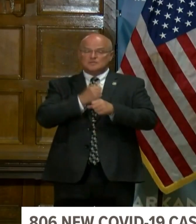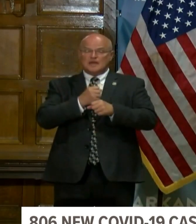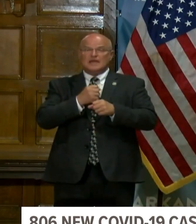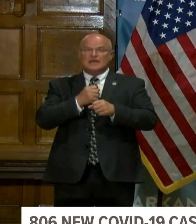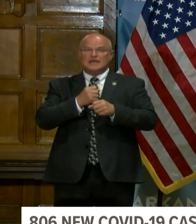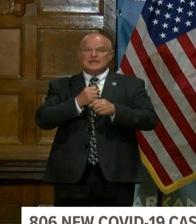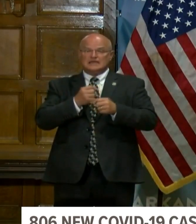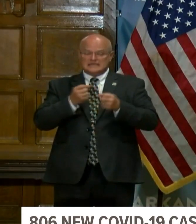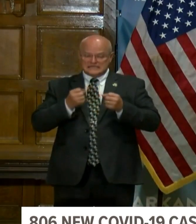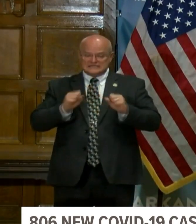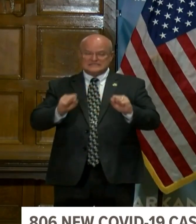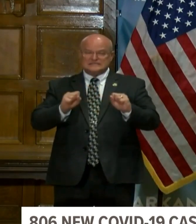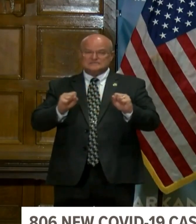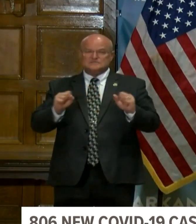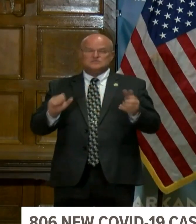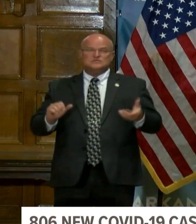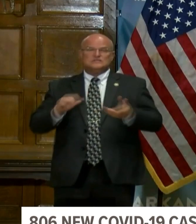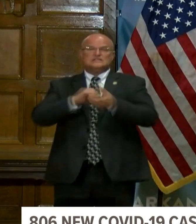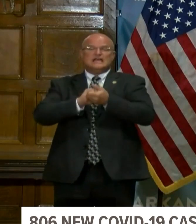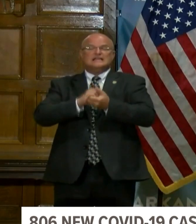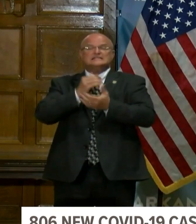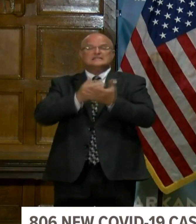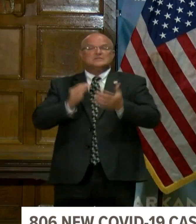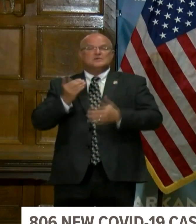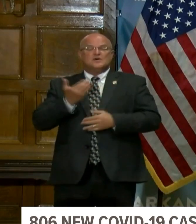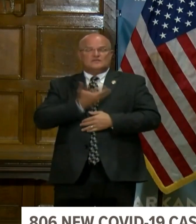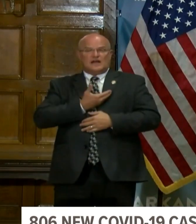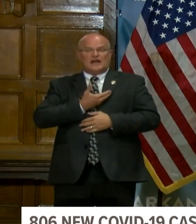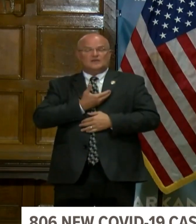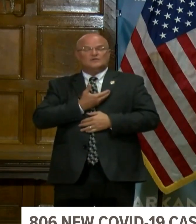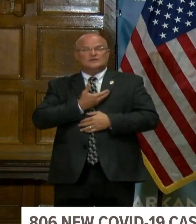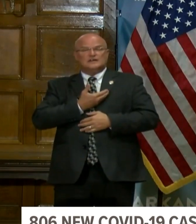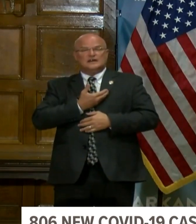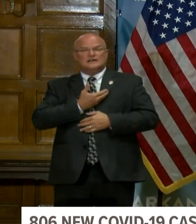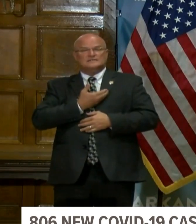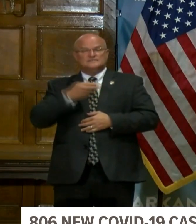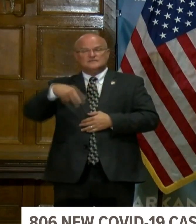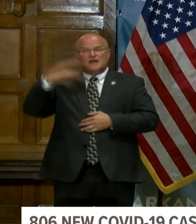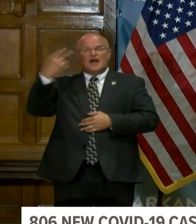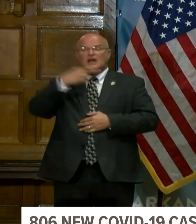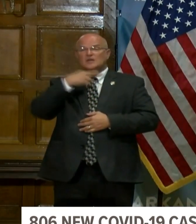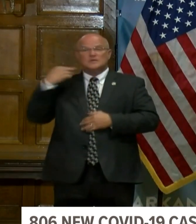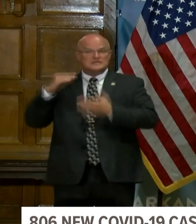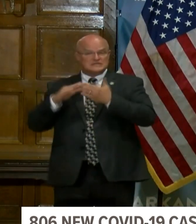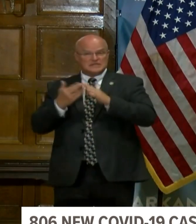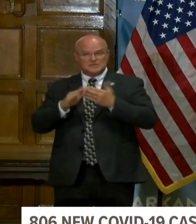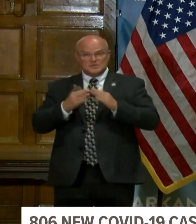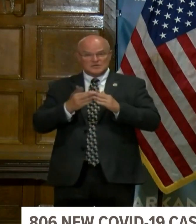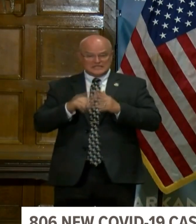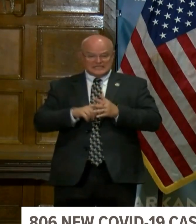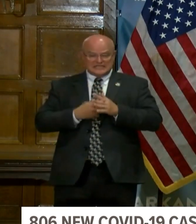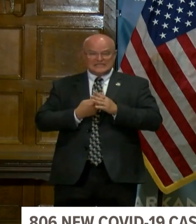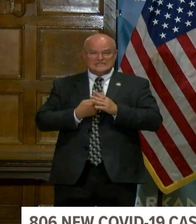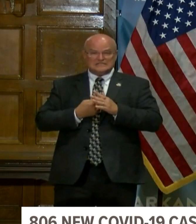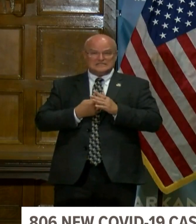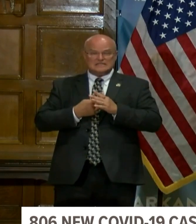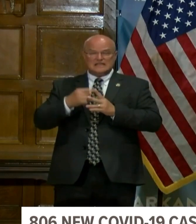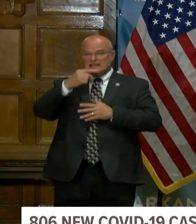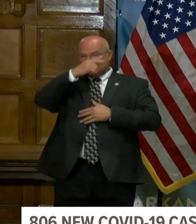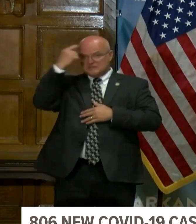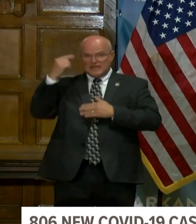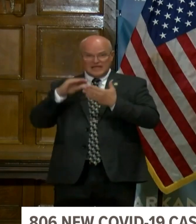intentional attempt to engage some of our vulnerable, higher risk communities, initially our African